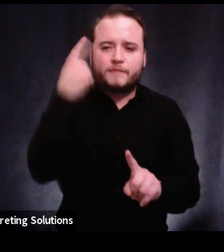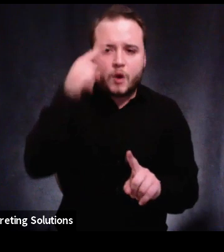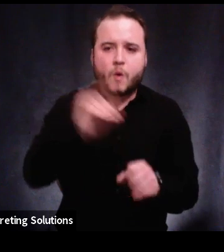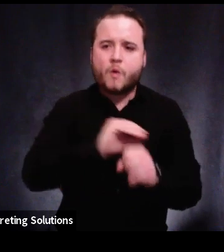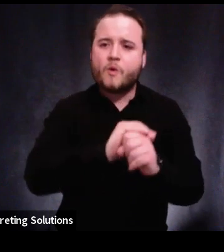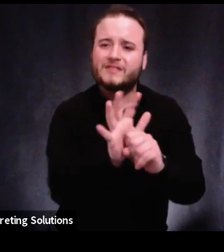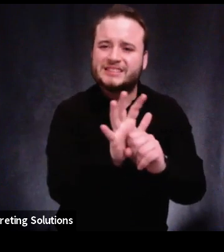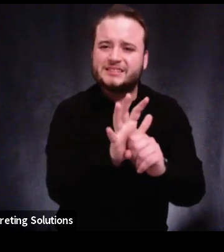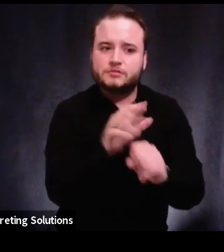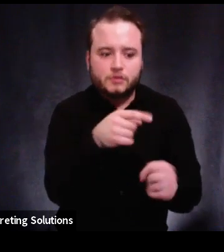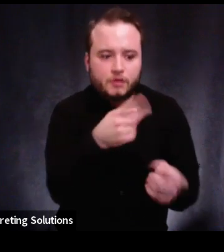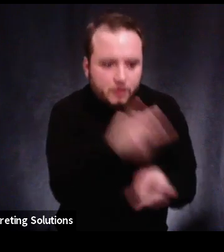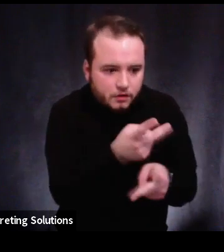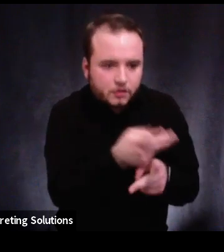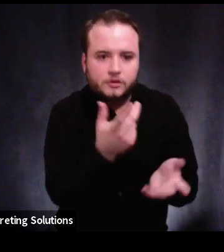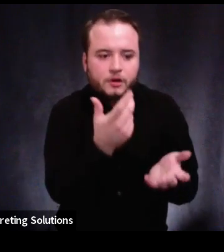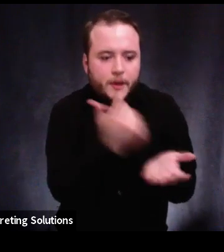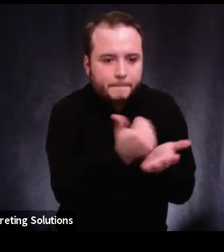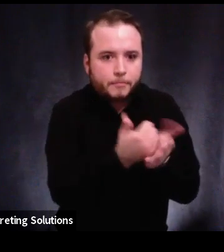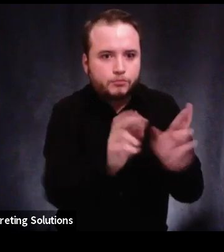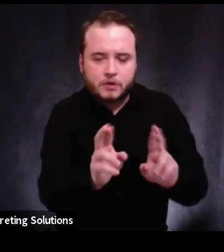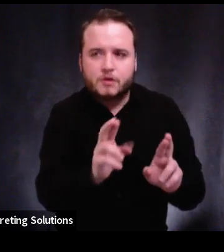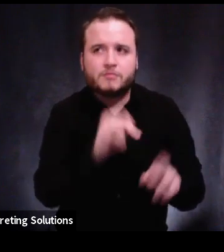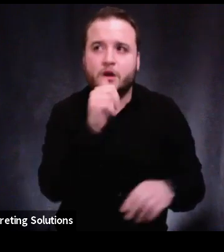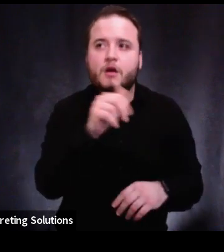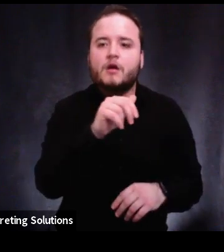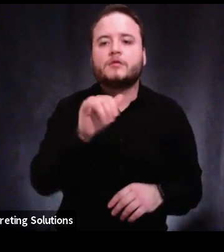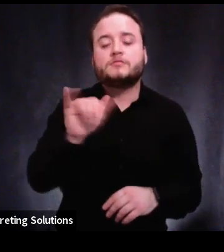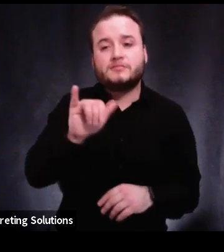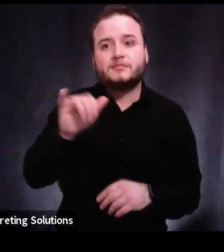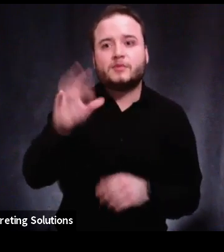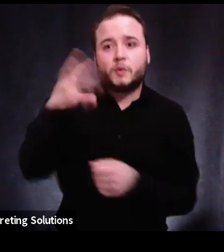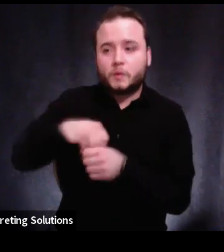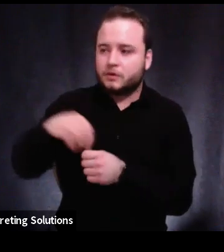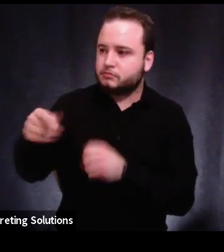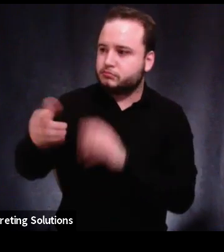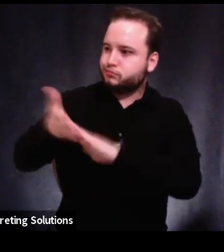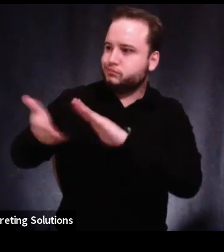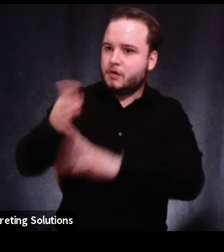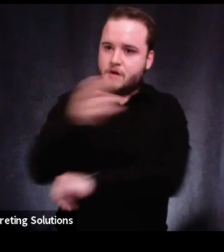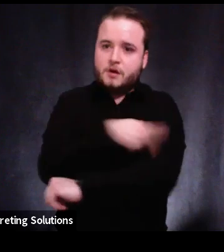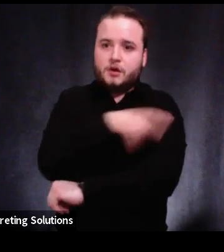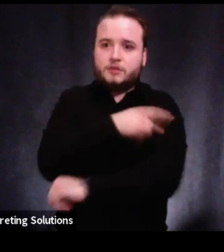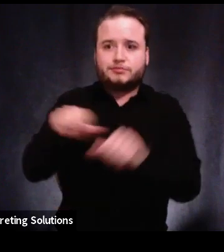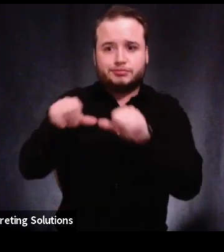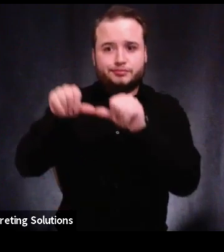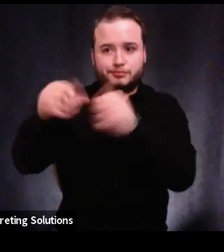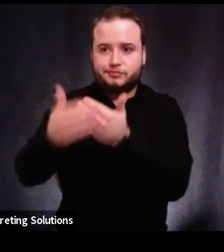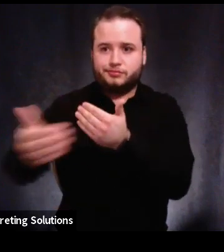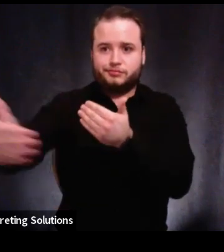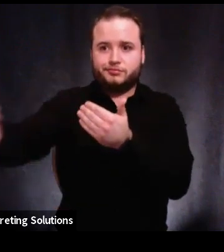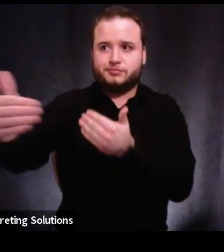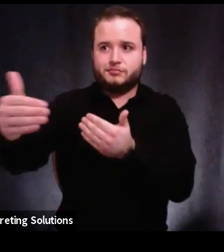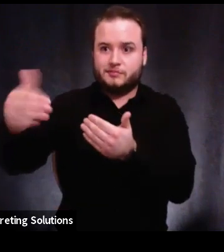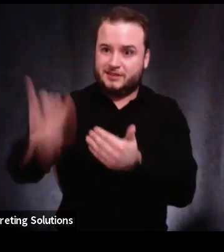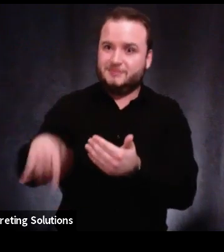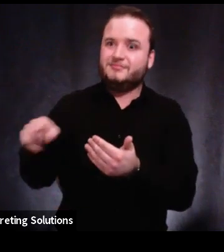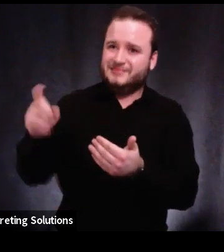core operations, just as you've just said. And so I think that there's a big recognition of that, and really that because of